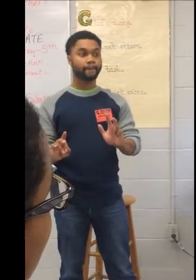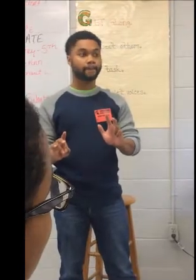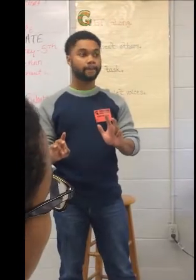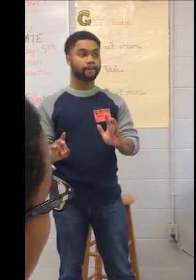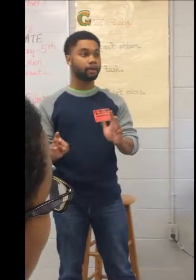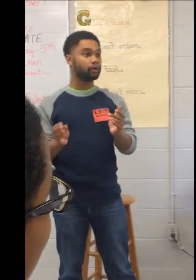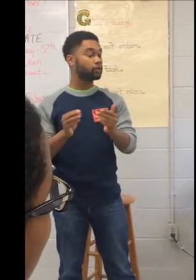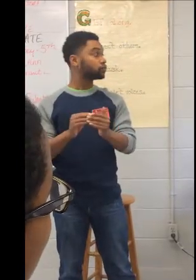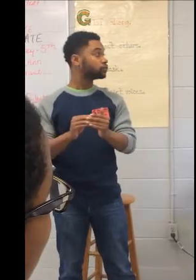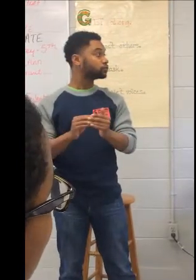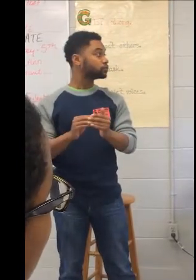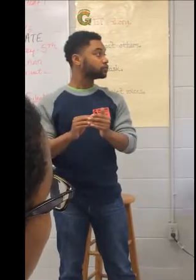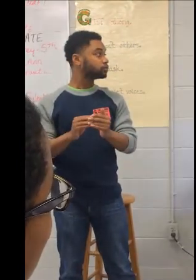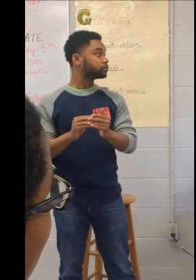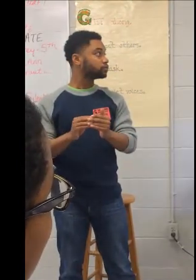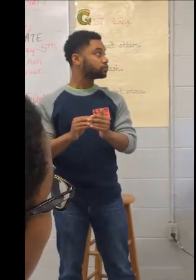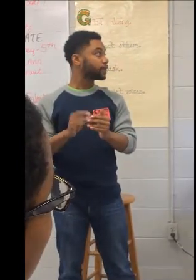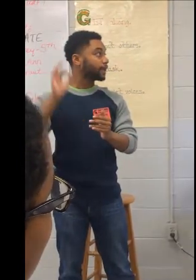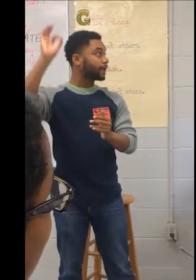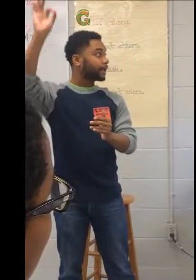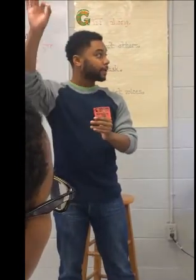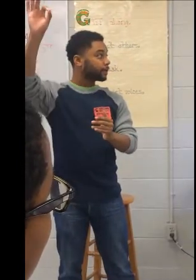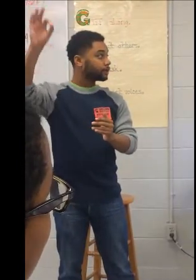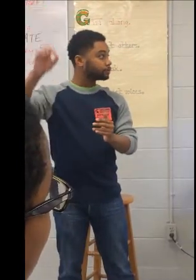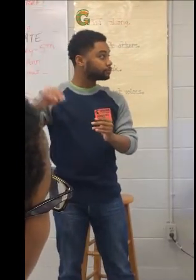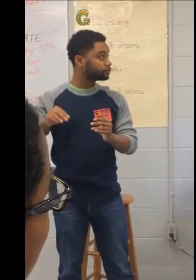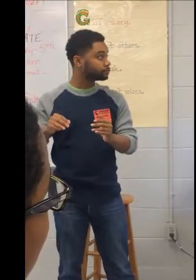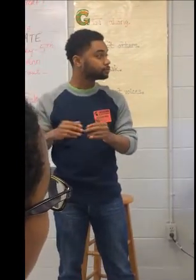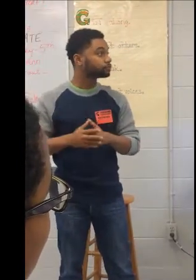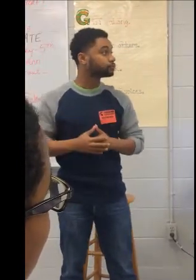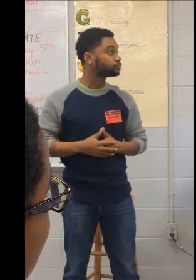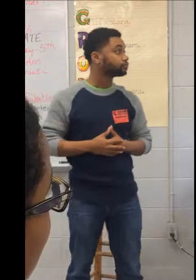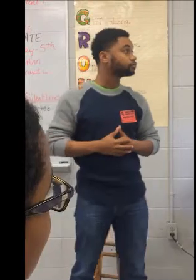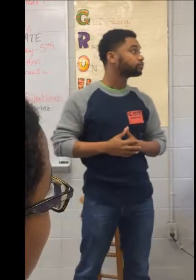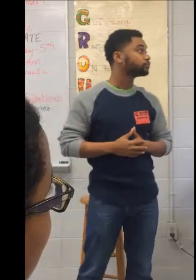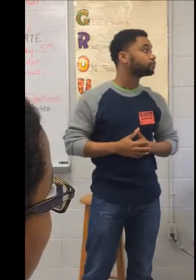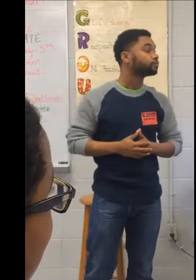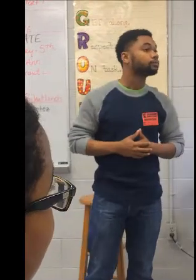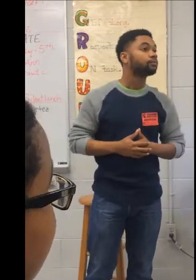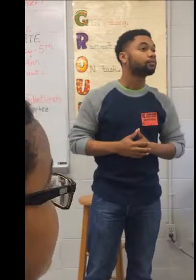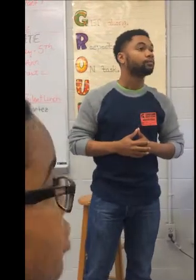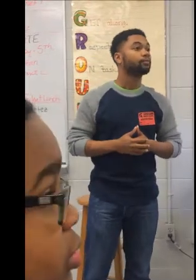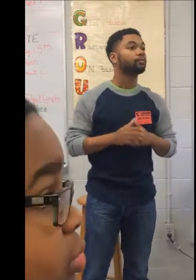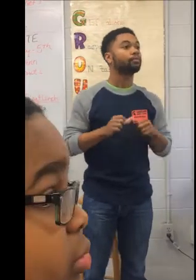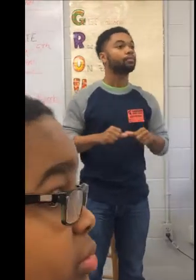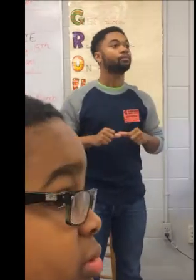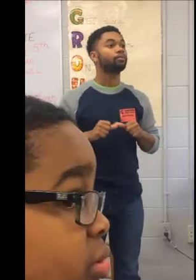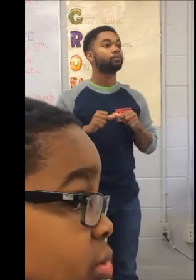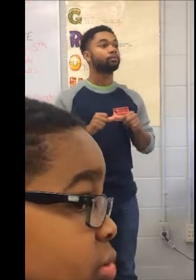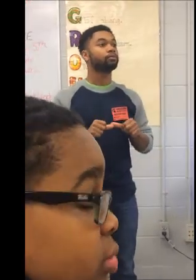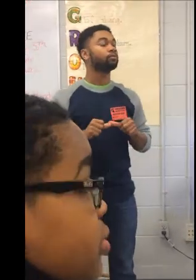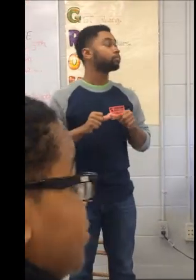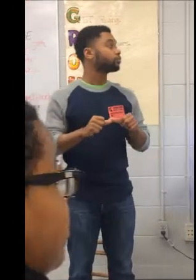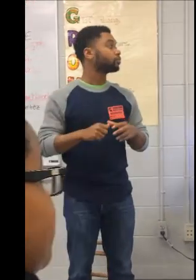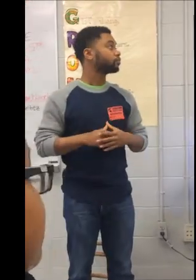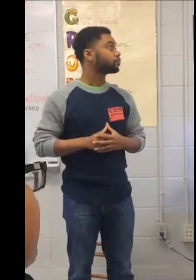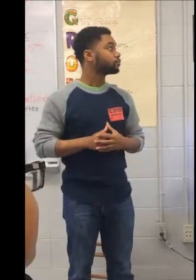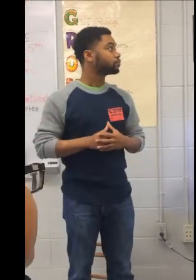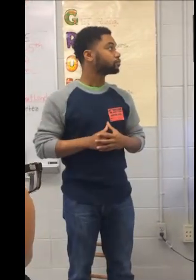is 36. Christopher. Forever and ever and ever. Y'all don't have to talk to me, just get it. Whole number is